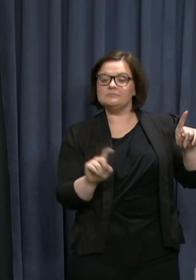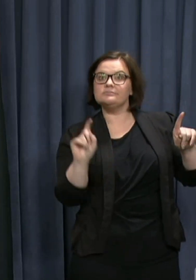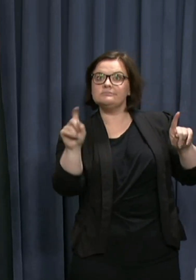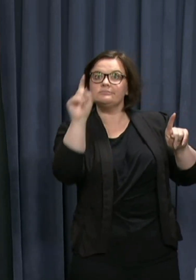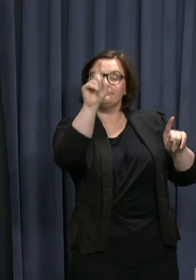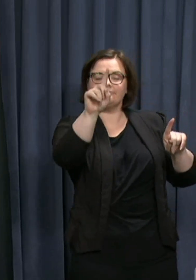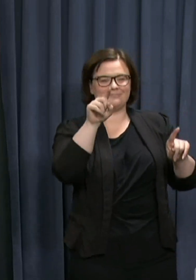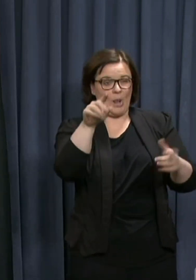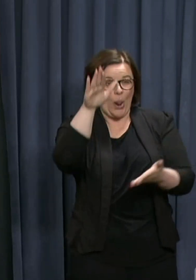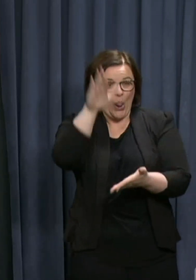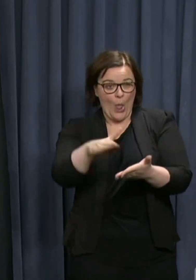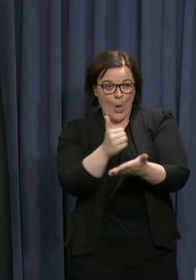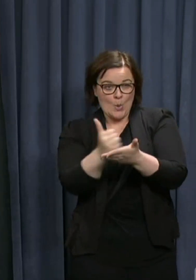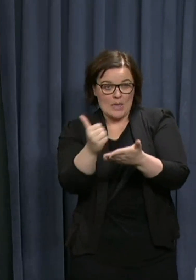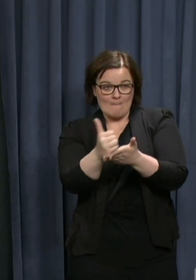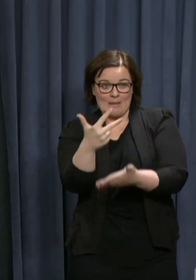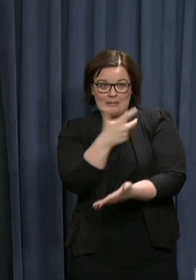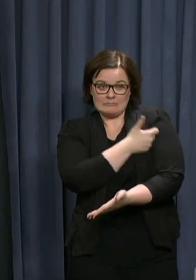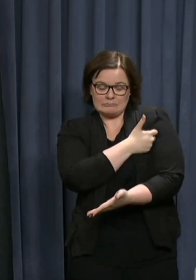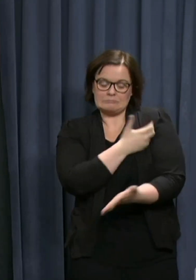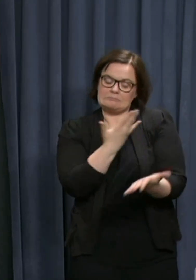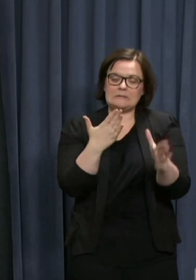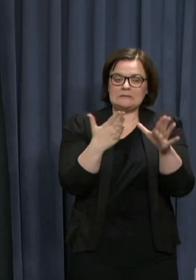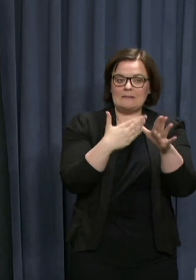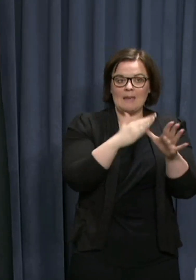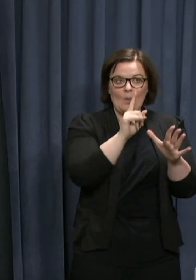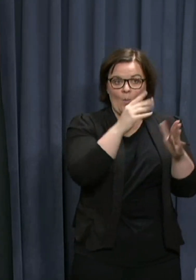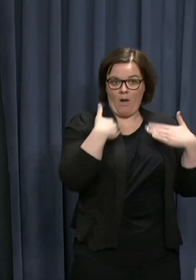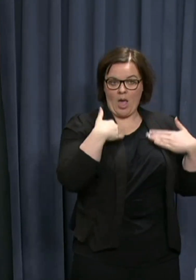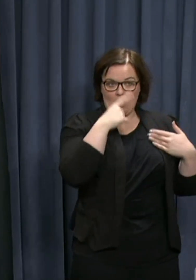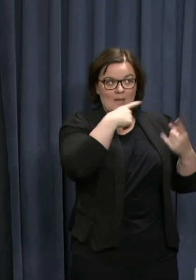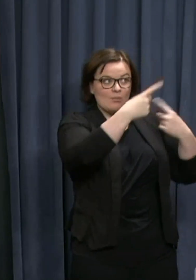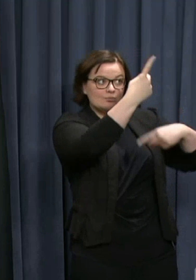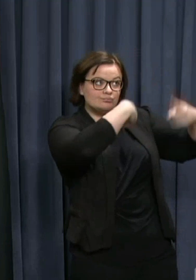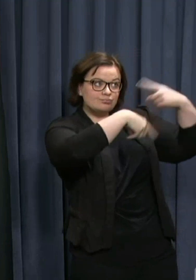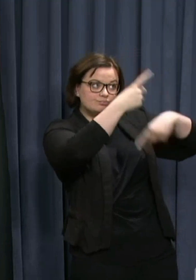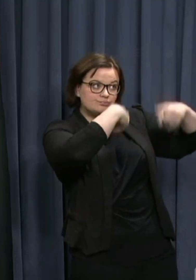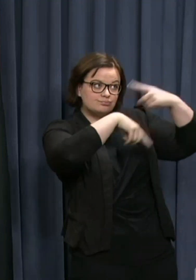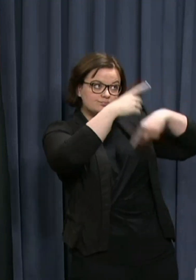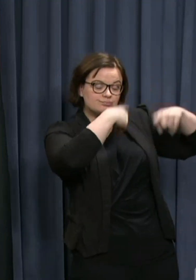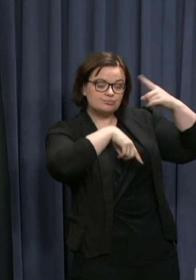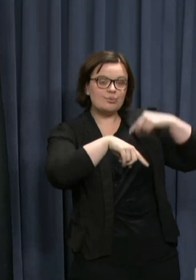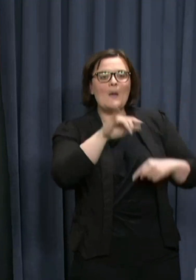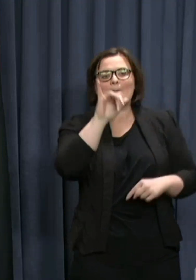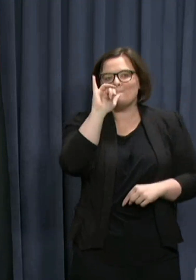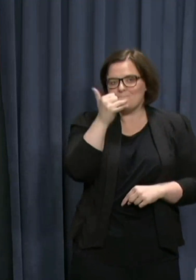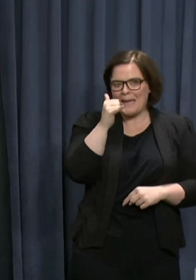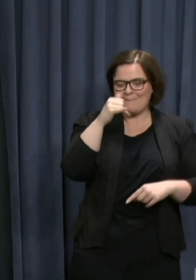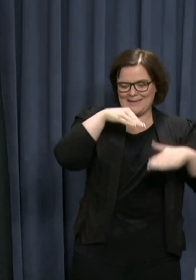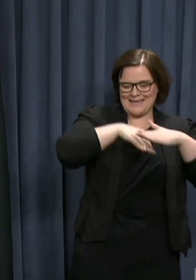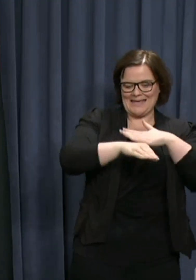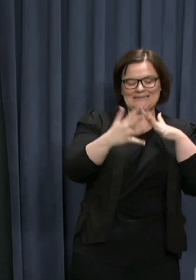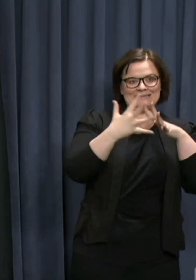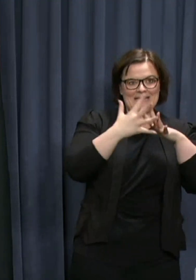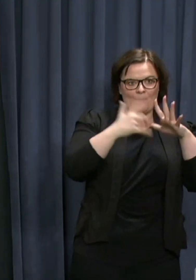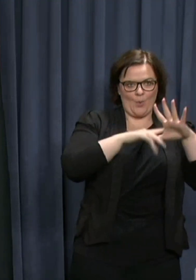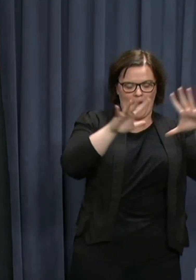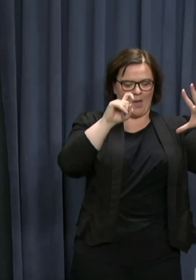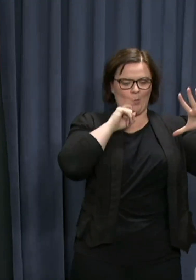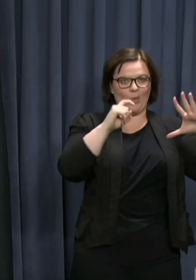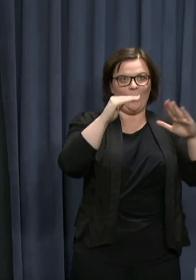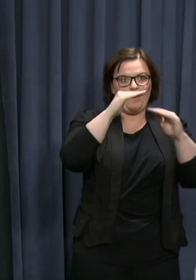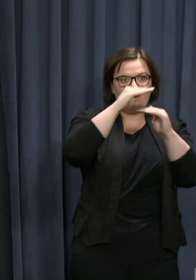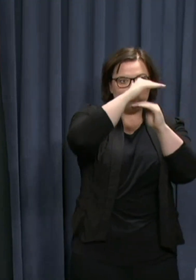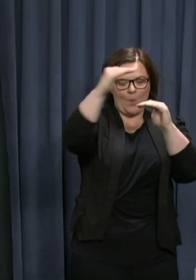rate, then pending health advice at that time, intra-state borders to protect those specific